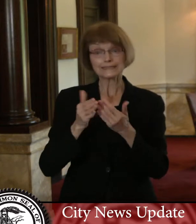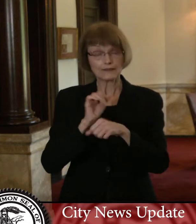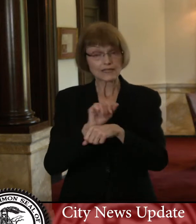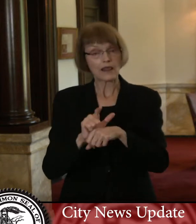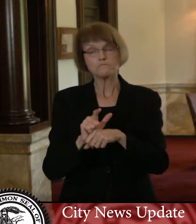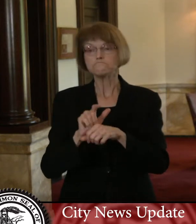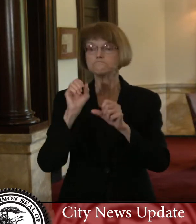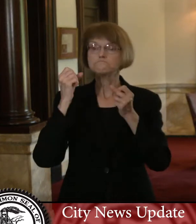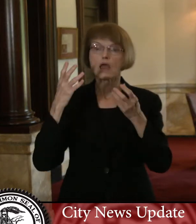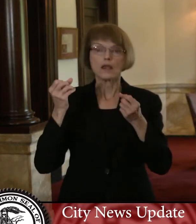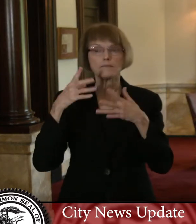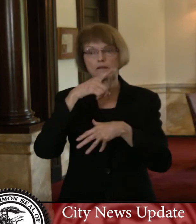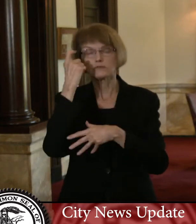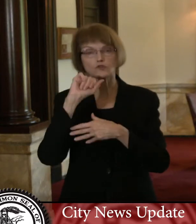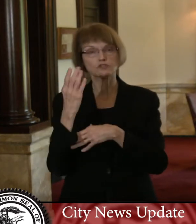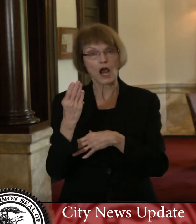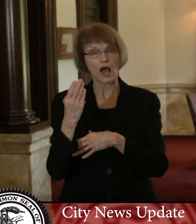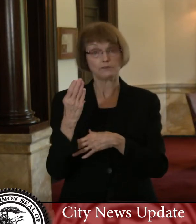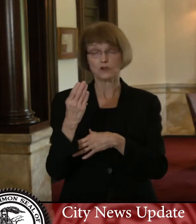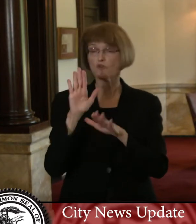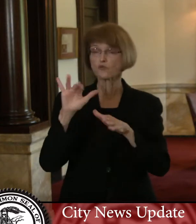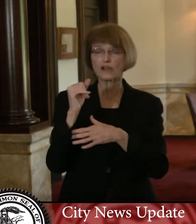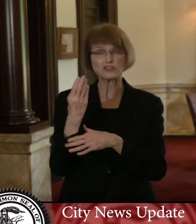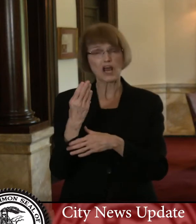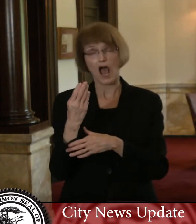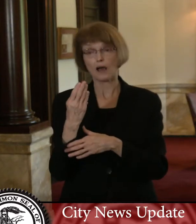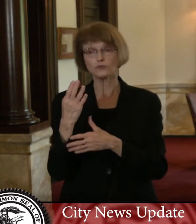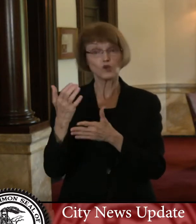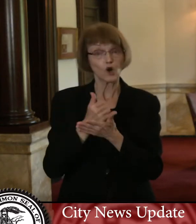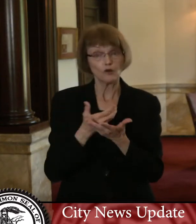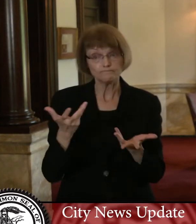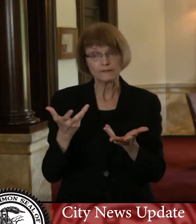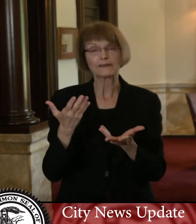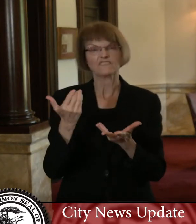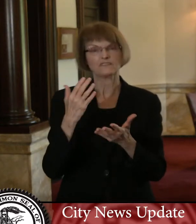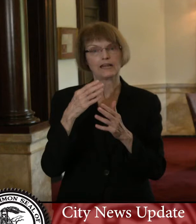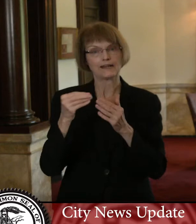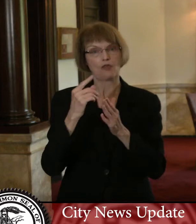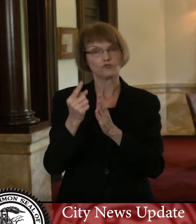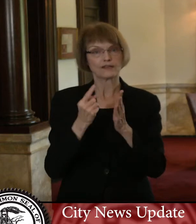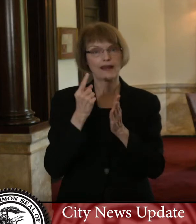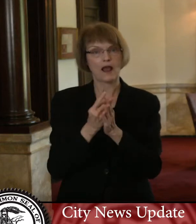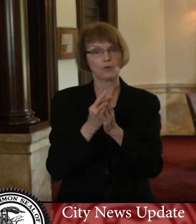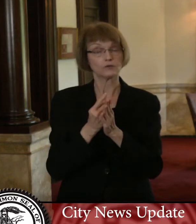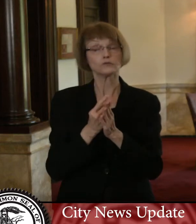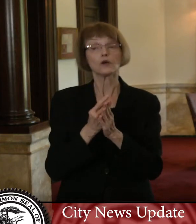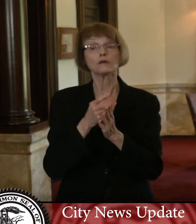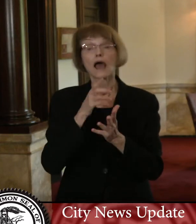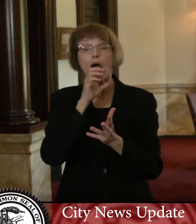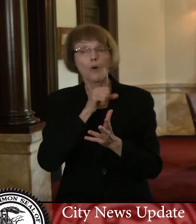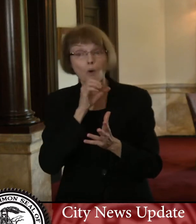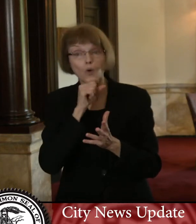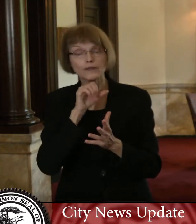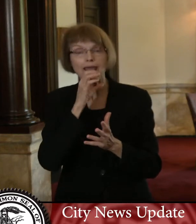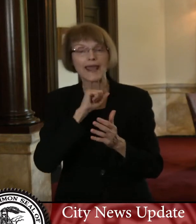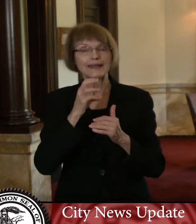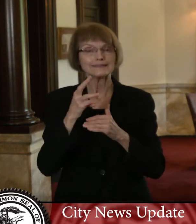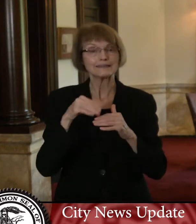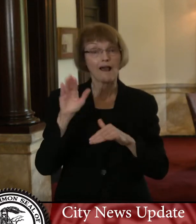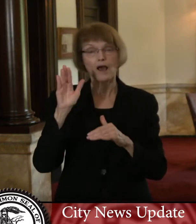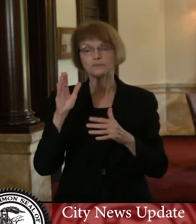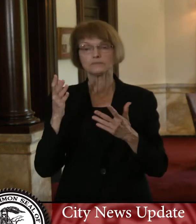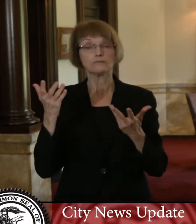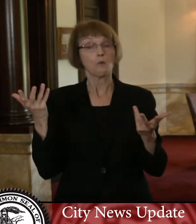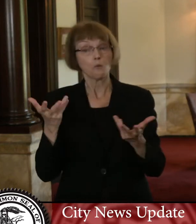pay $15 an hour and are open to anyone age 16 and up. Come be a